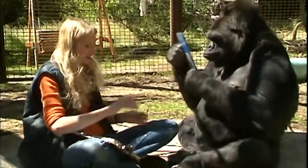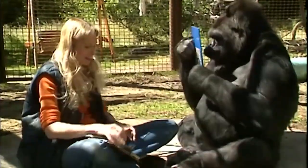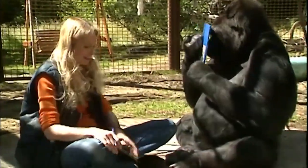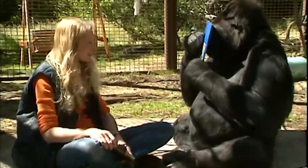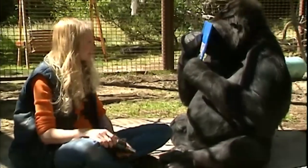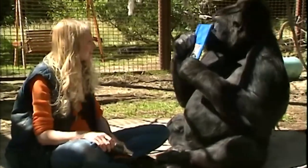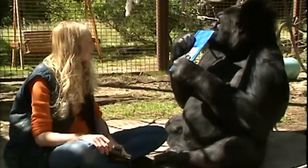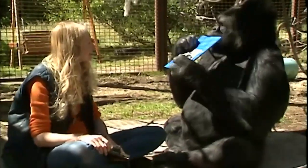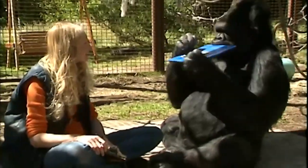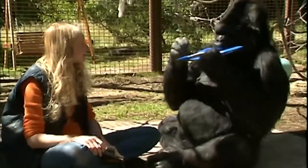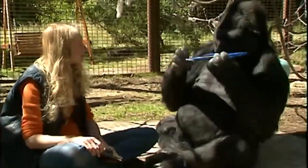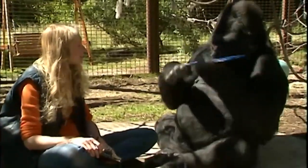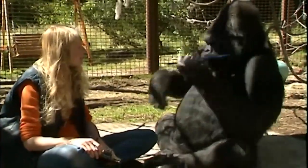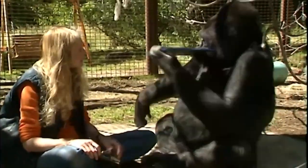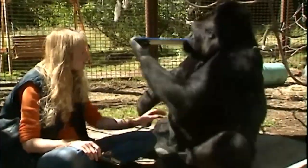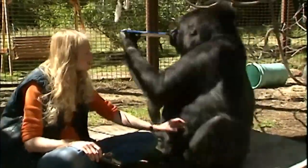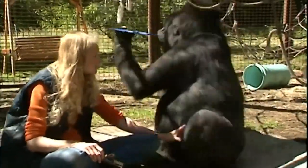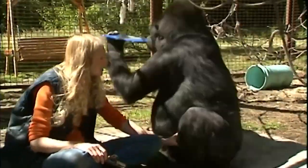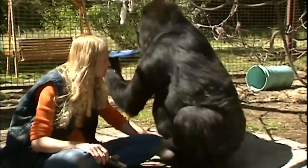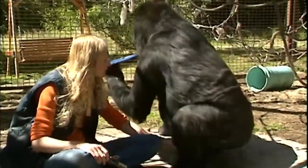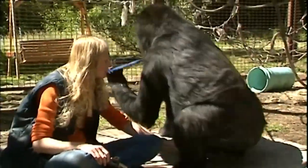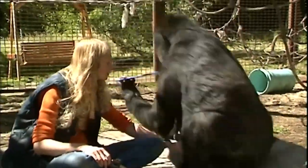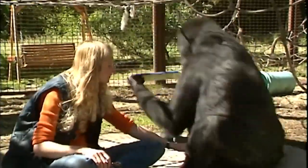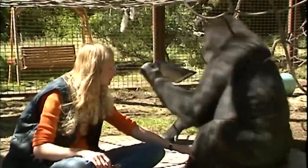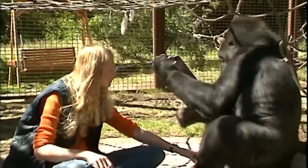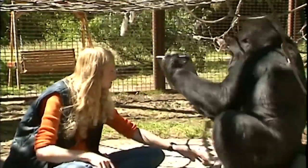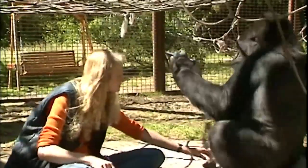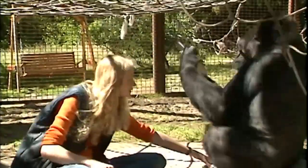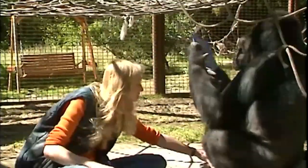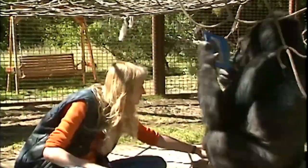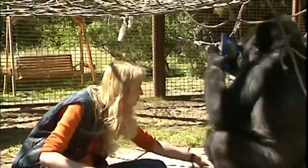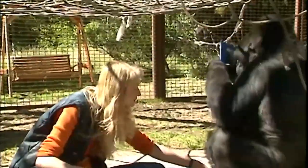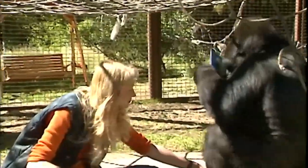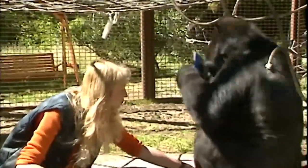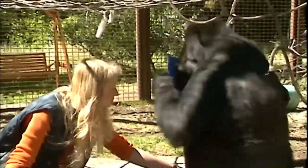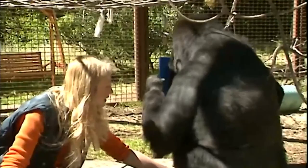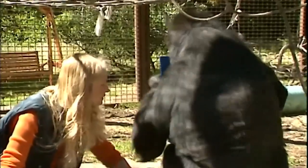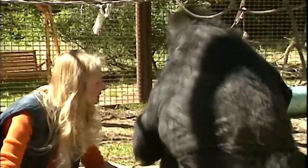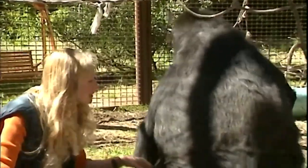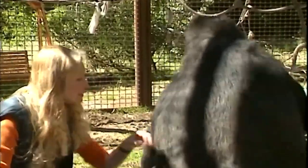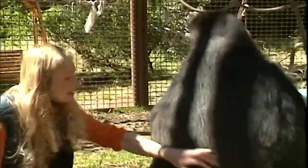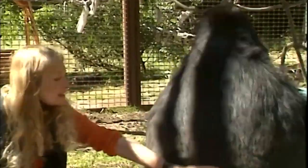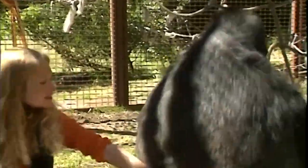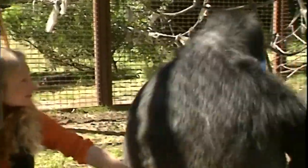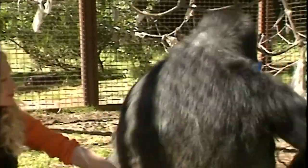okay. Why don't you sit here and read it, Koko? We have some food for you. Sit here, turn around. That's a girl, turn